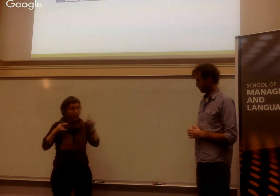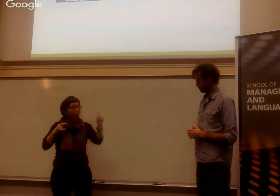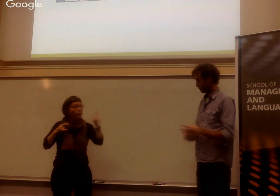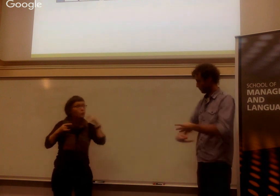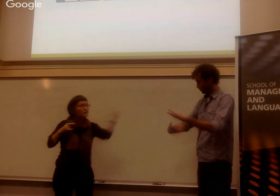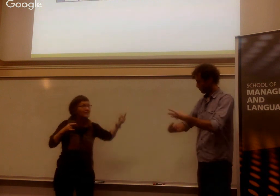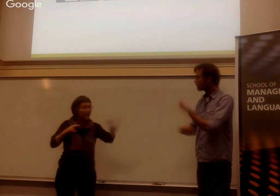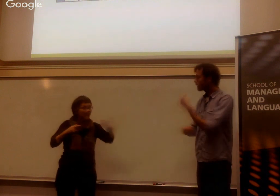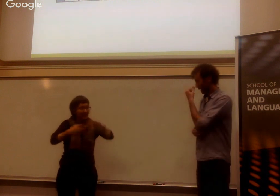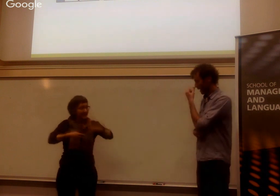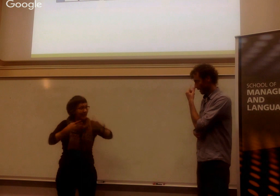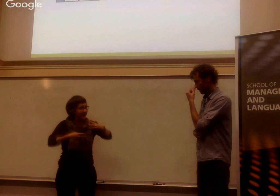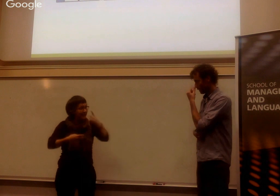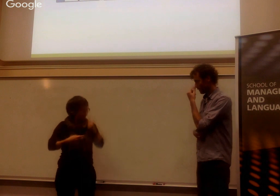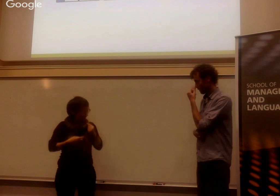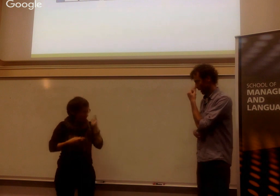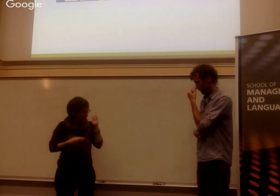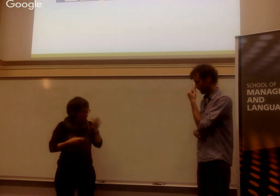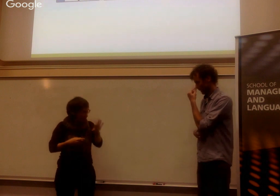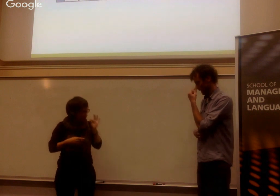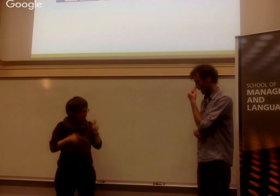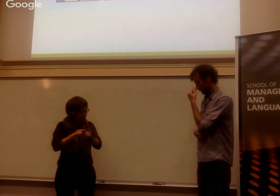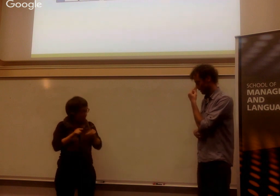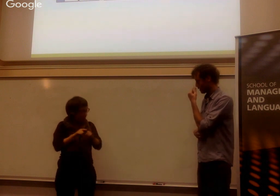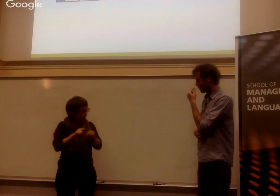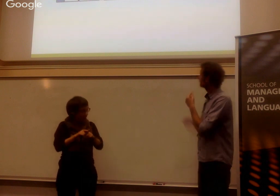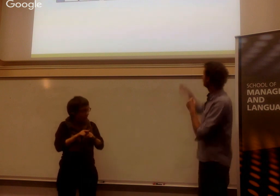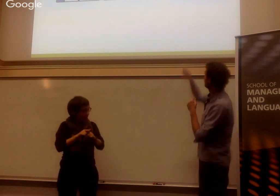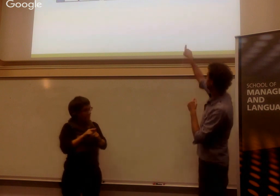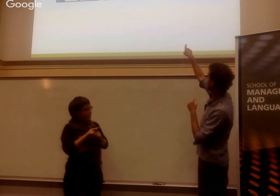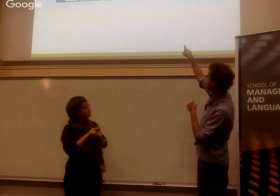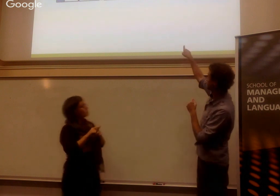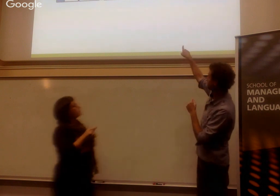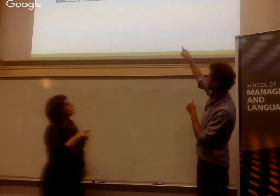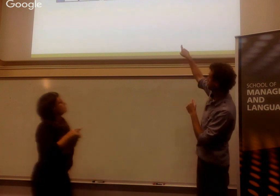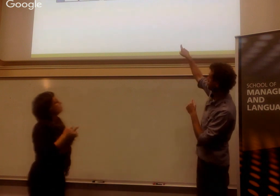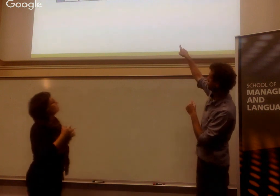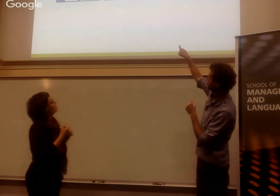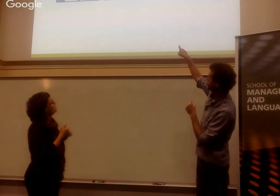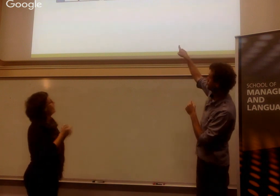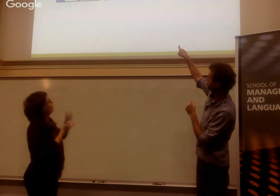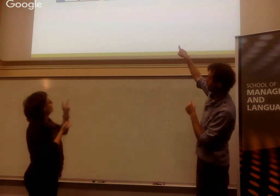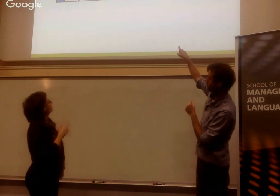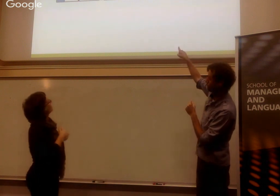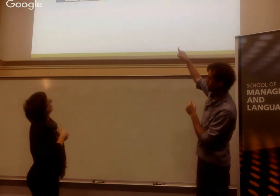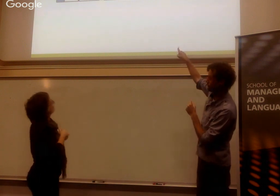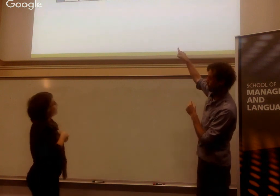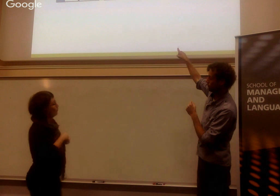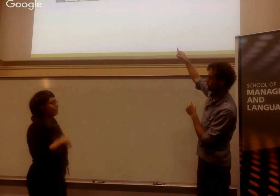responds, I would like to be able to see, I'd like to be able to use a text version. Is that possible? Yes, through the remote caption